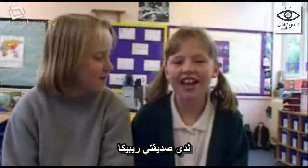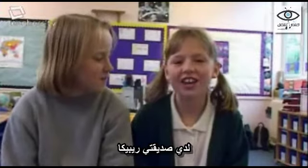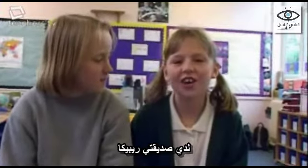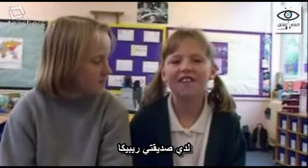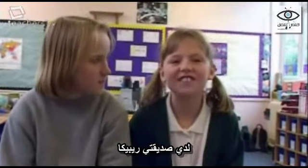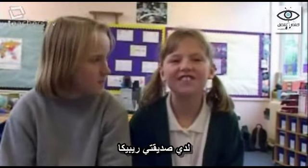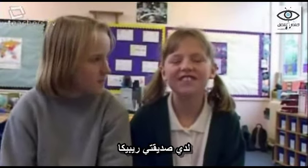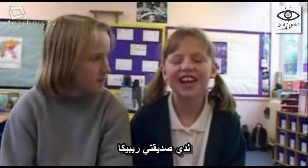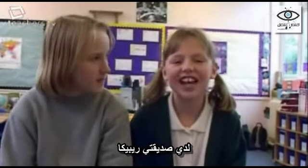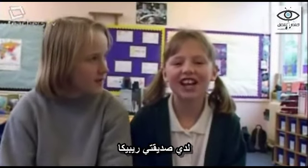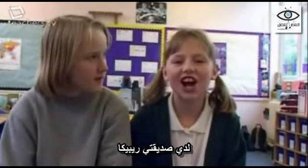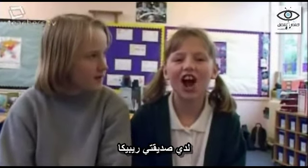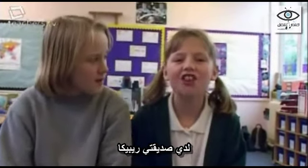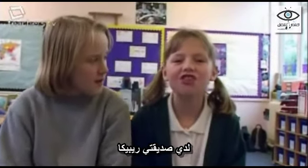I got Becca